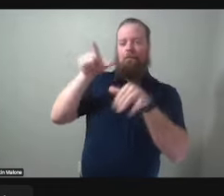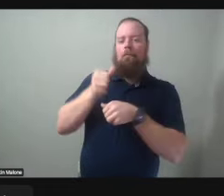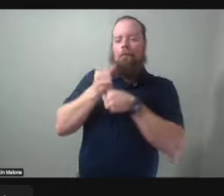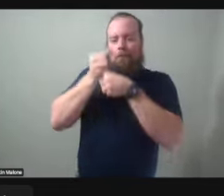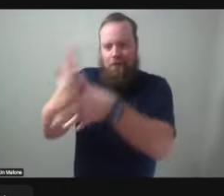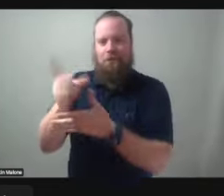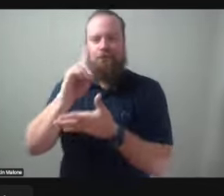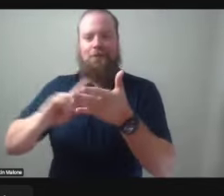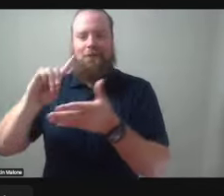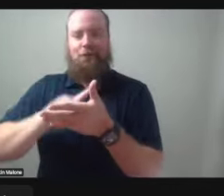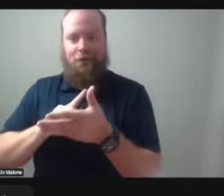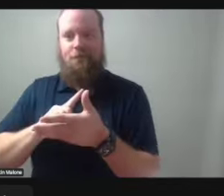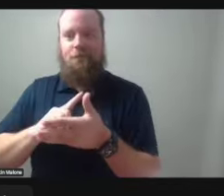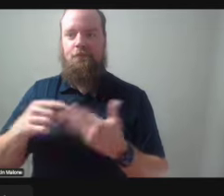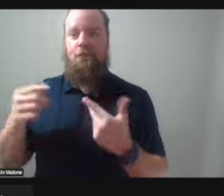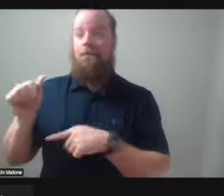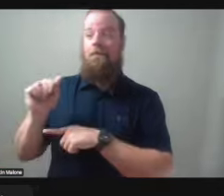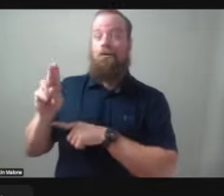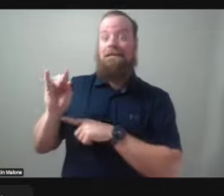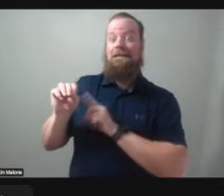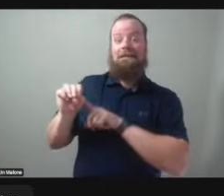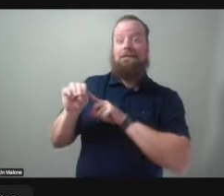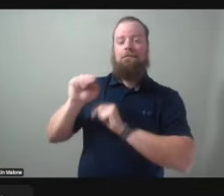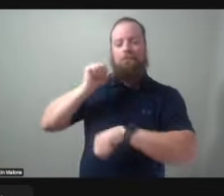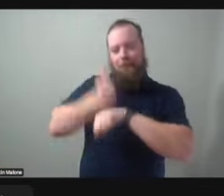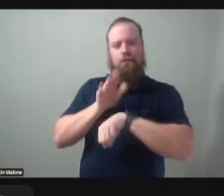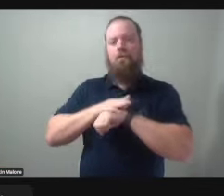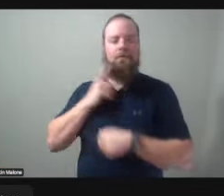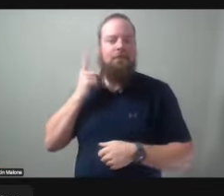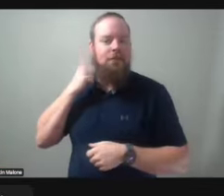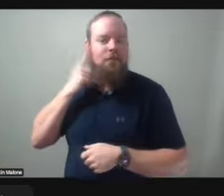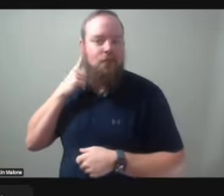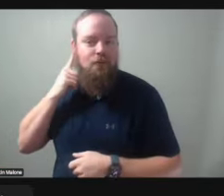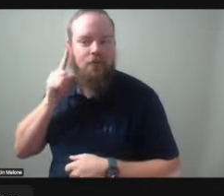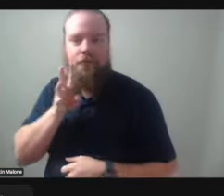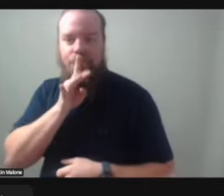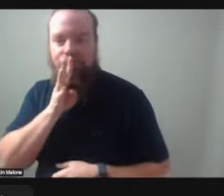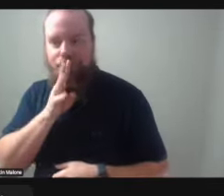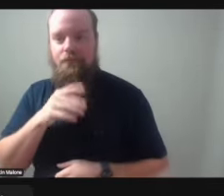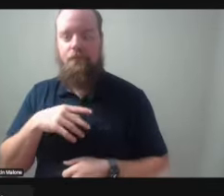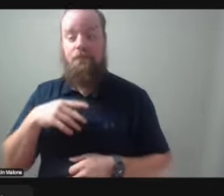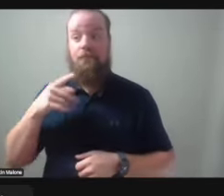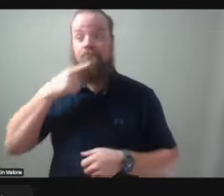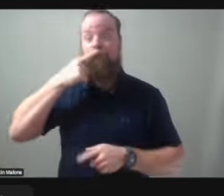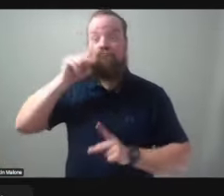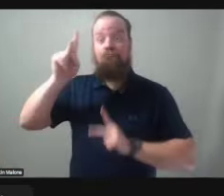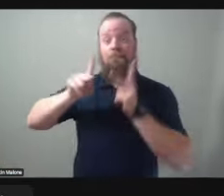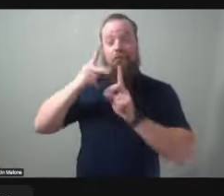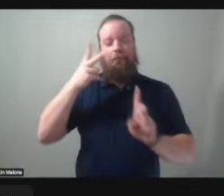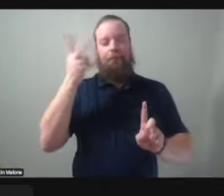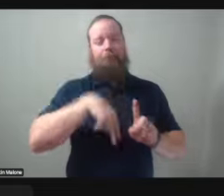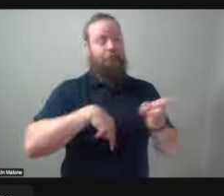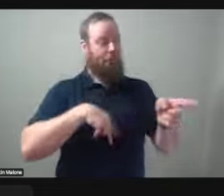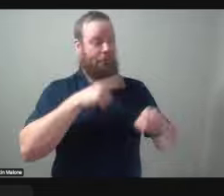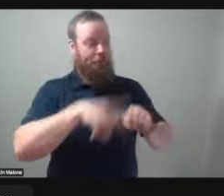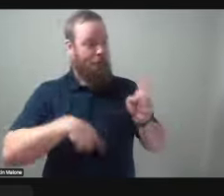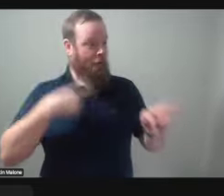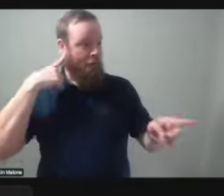a mindset and a belief system that causes discrimination against those who cannot